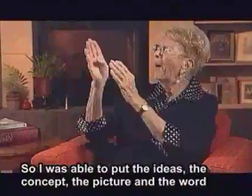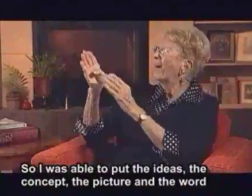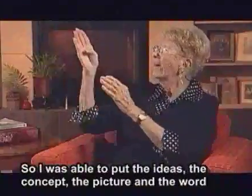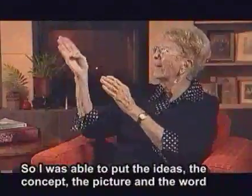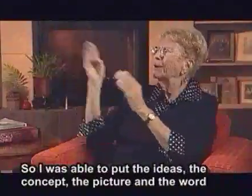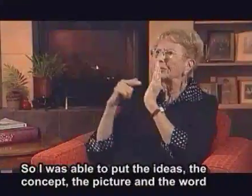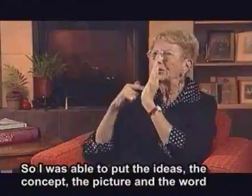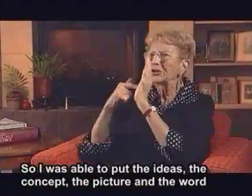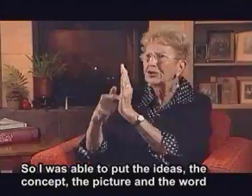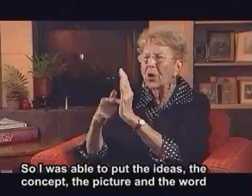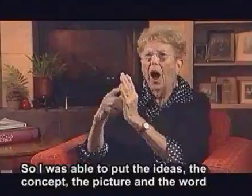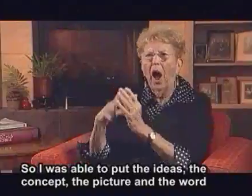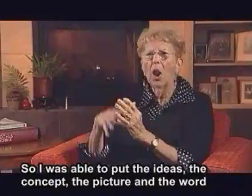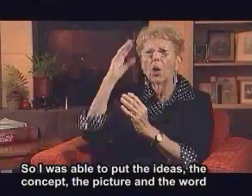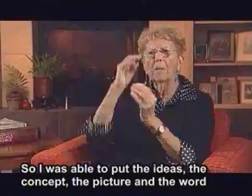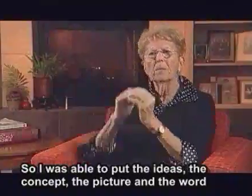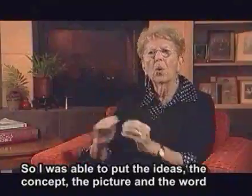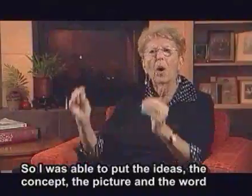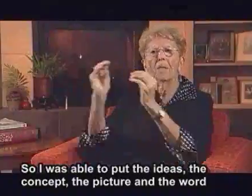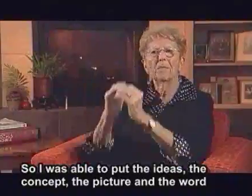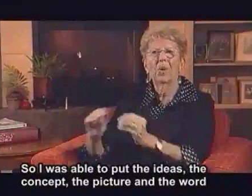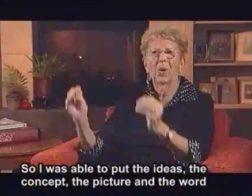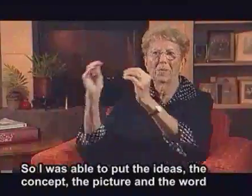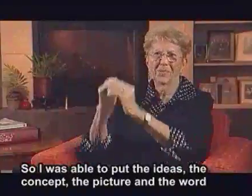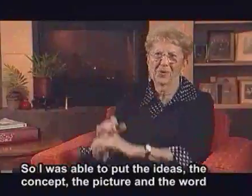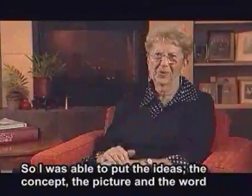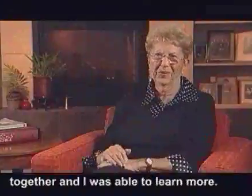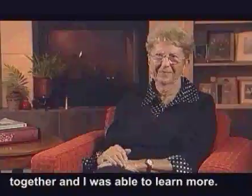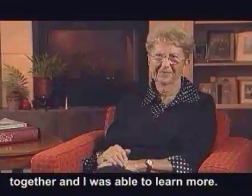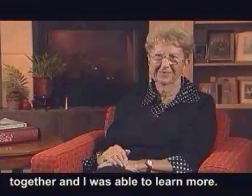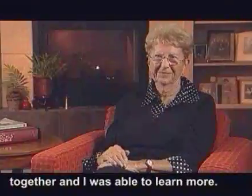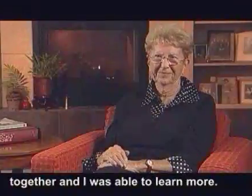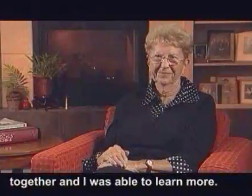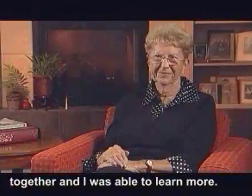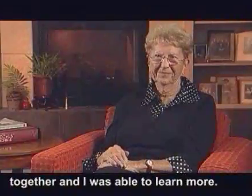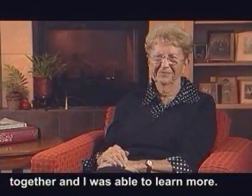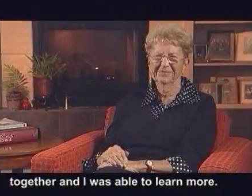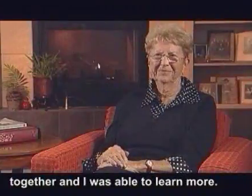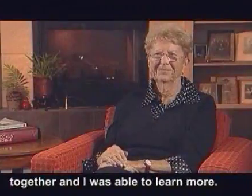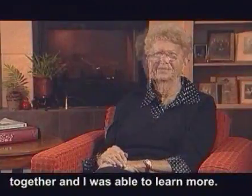was able to put the ideas, the concept, the picture, and the word together, and I was able to learn more.